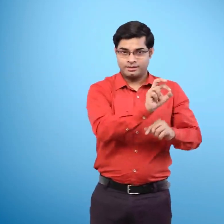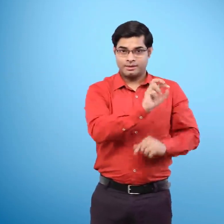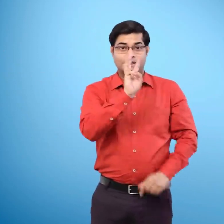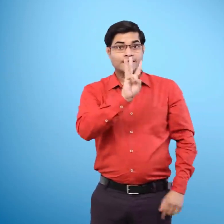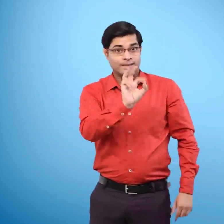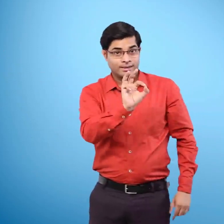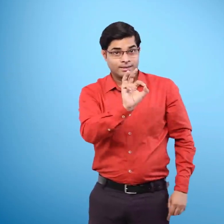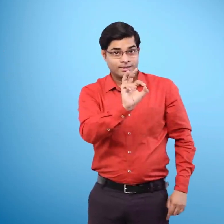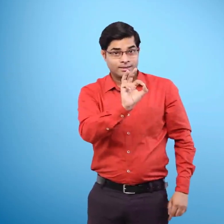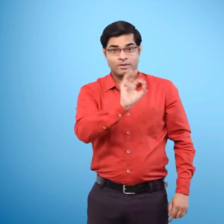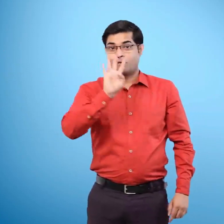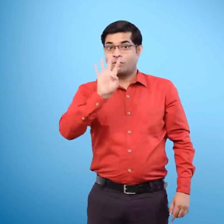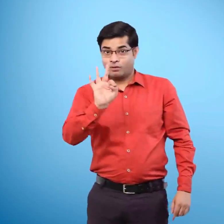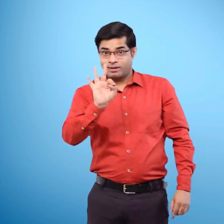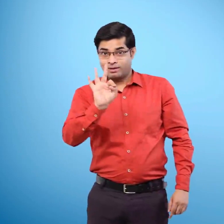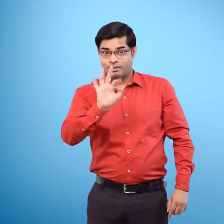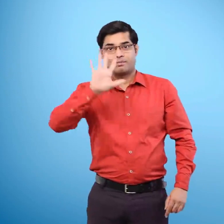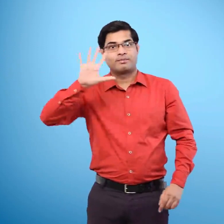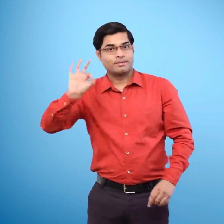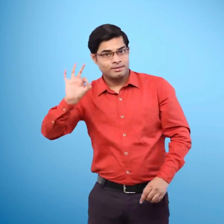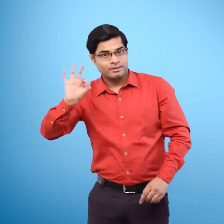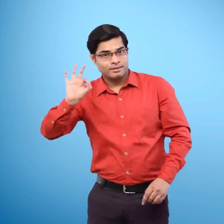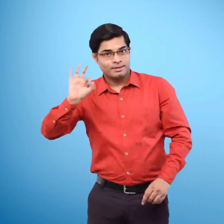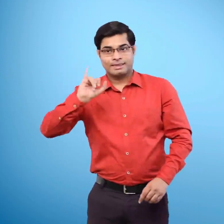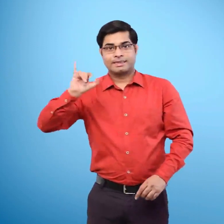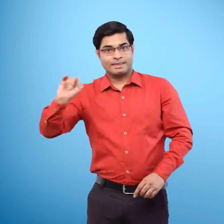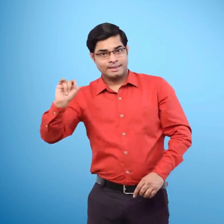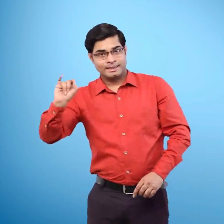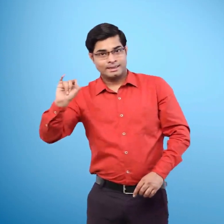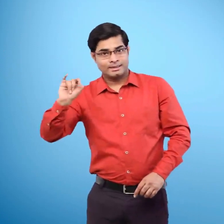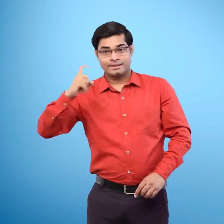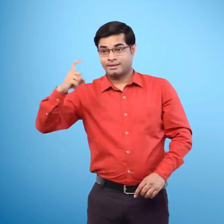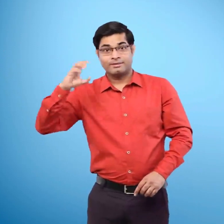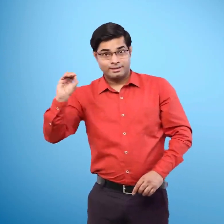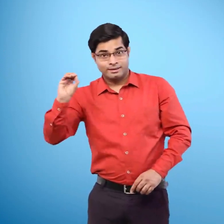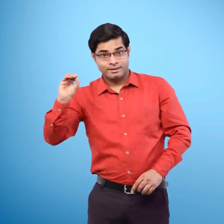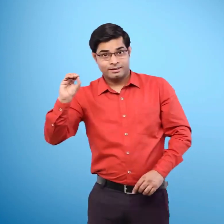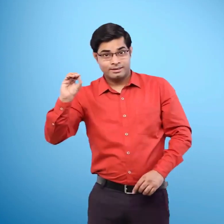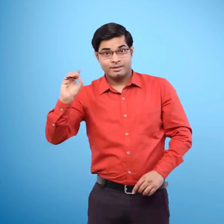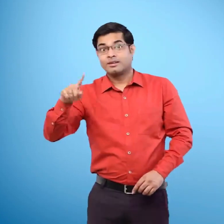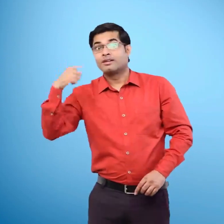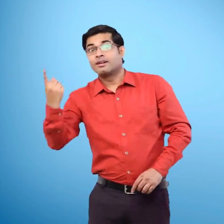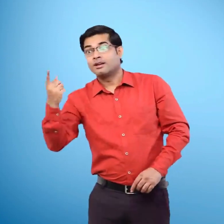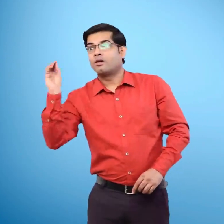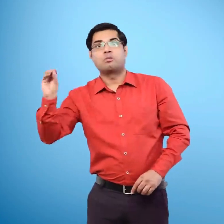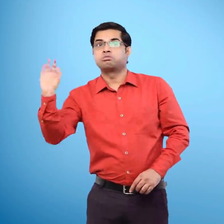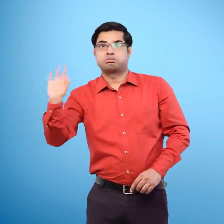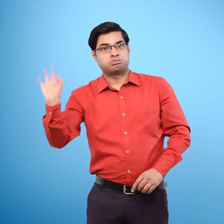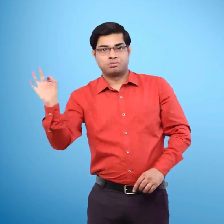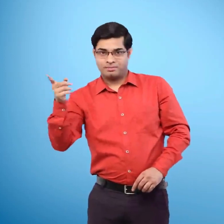20, 30, 40, 50, 60, 70, dash.